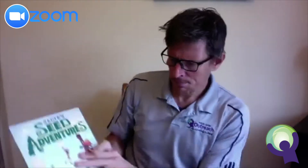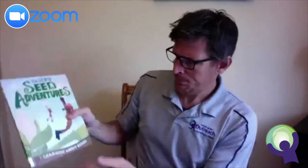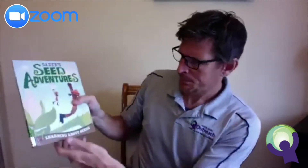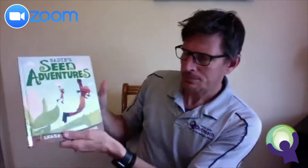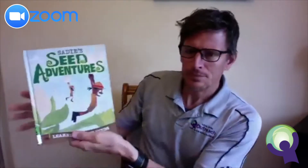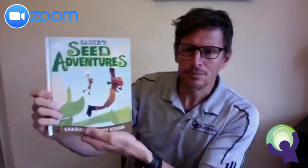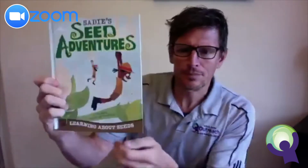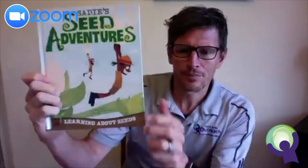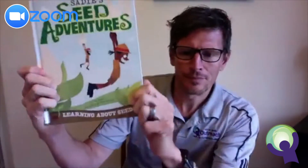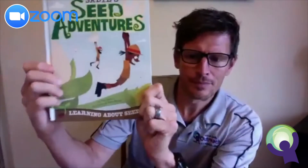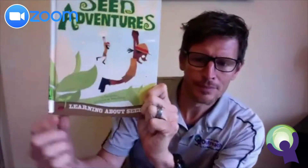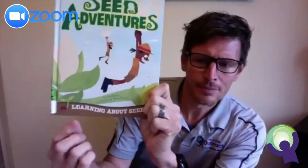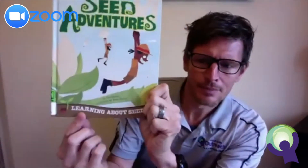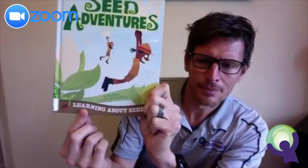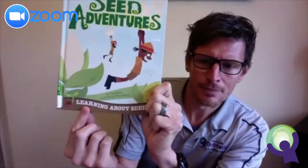Written by...